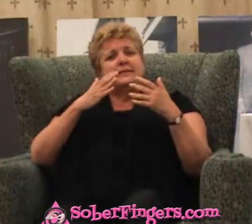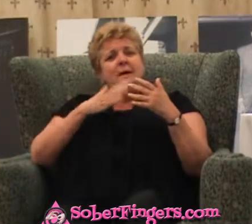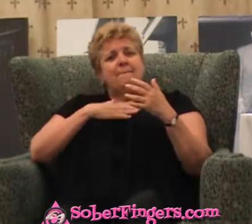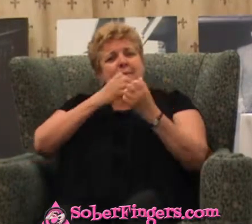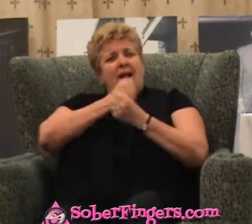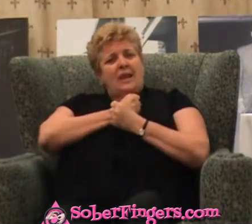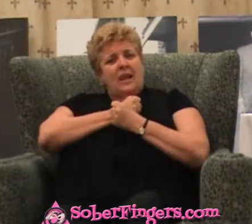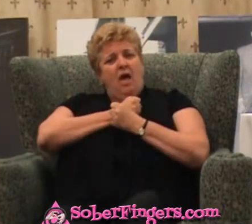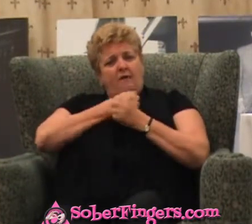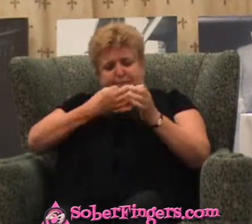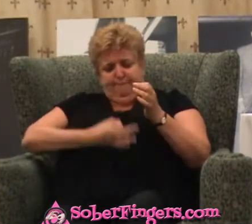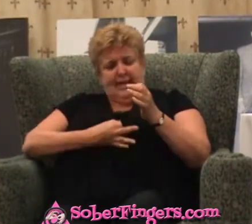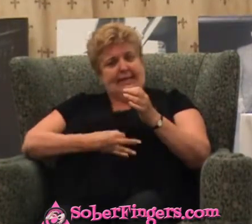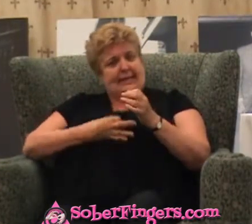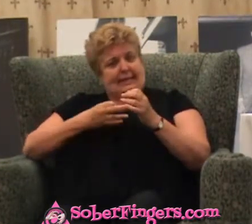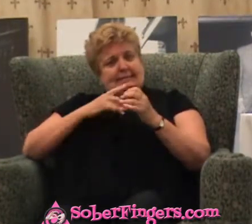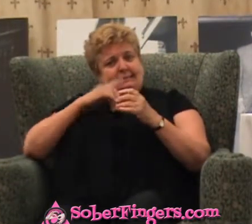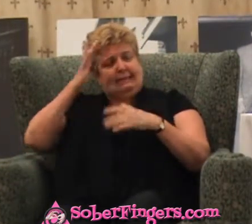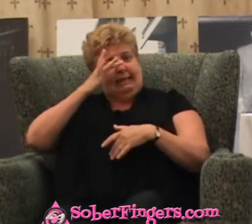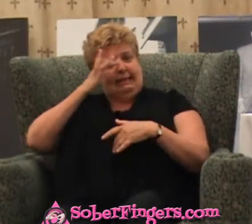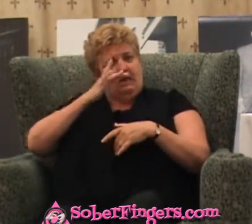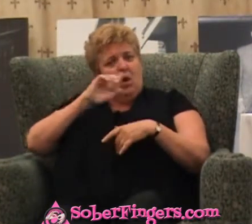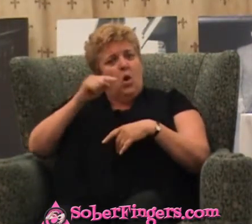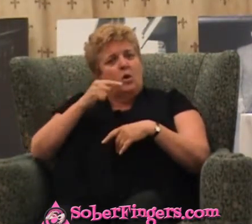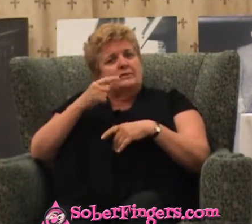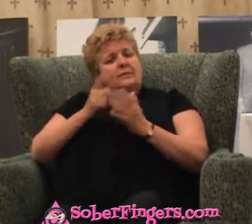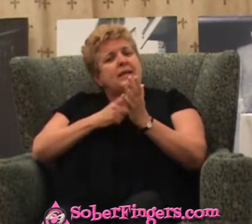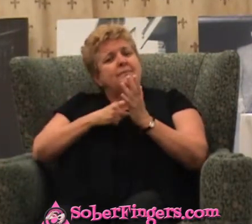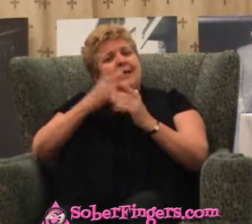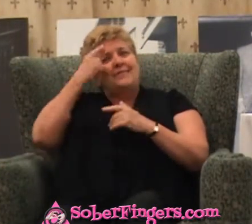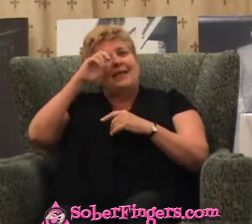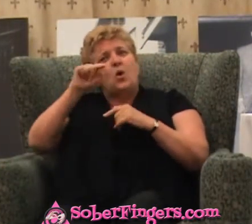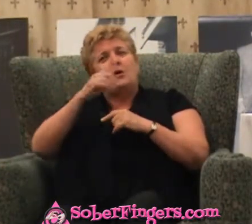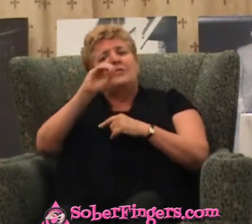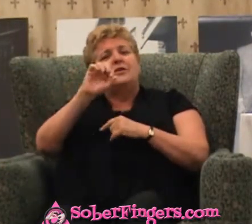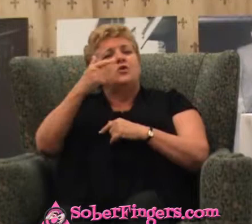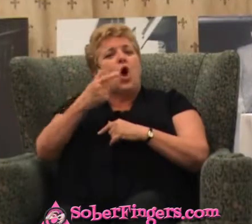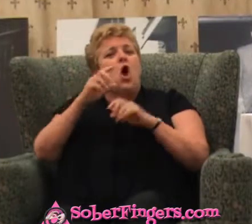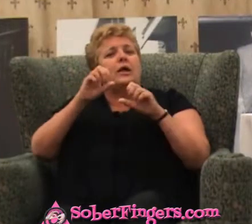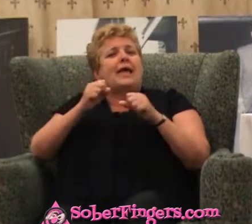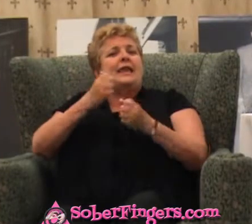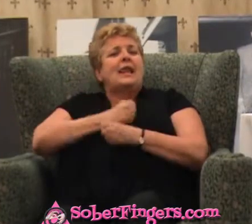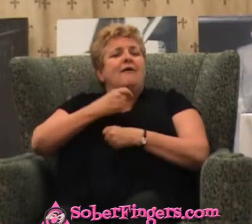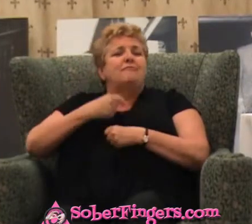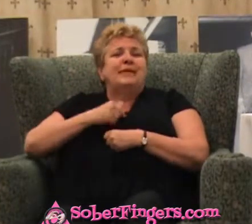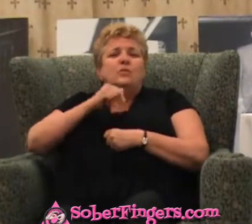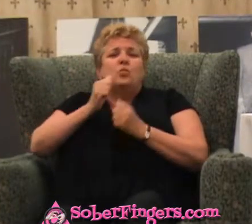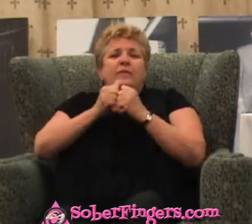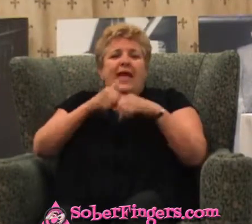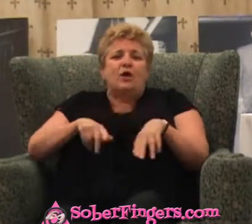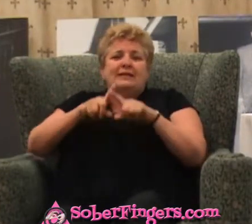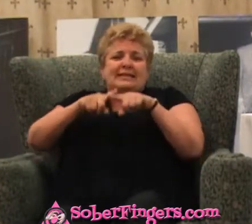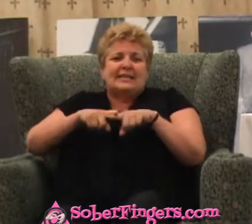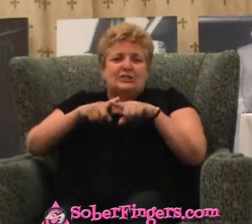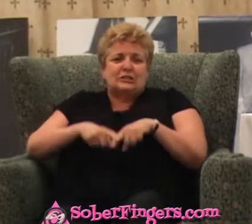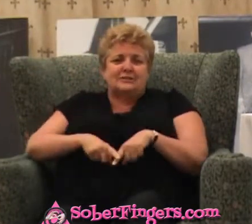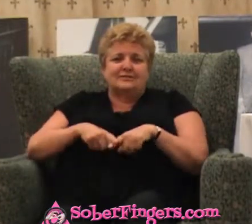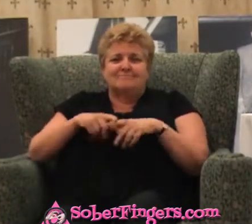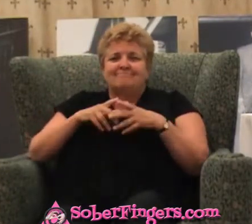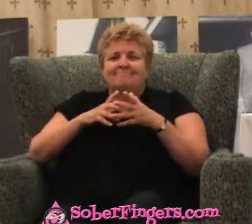sick. I think only a dog can love me unconditionally. That's really what's underneath all that. I'm still not sure that I'm worthy of love, you